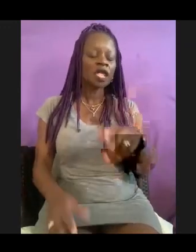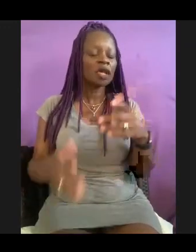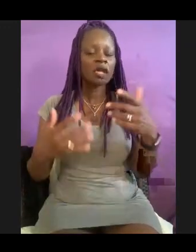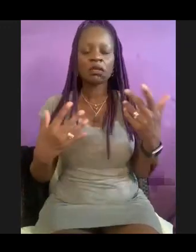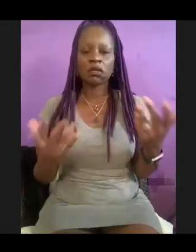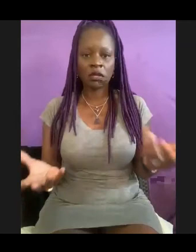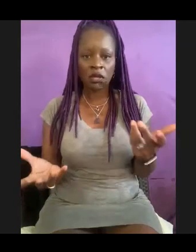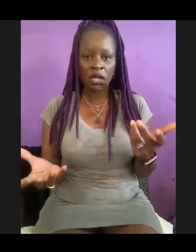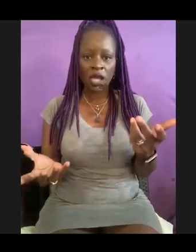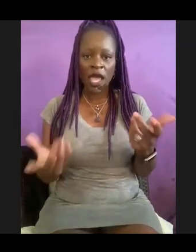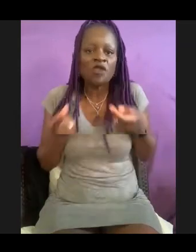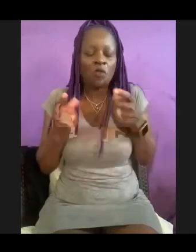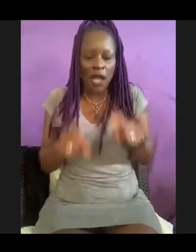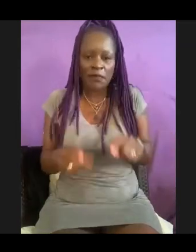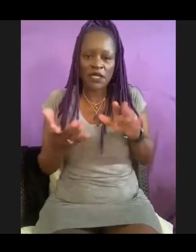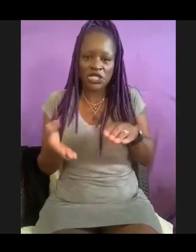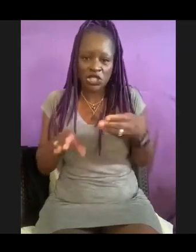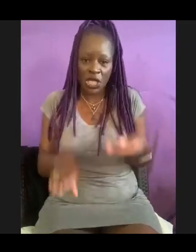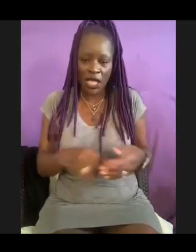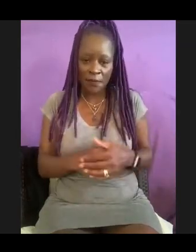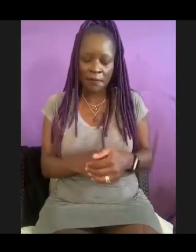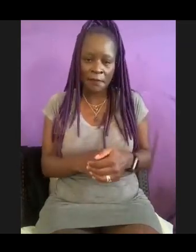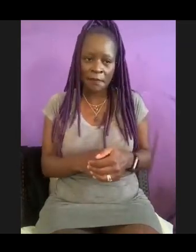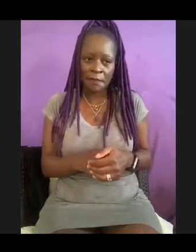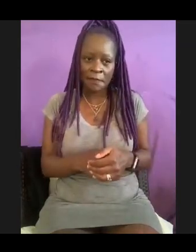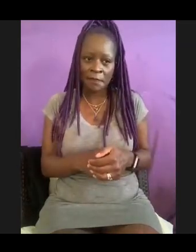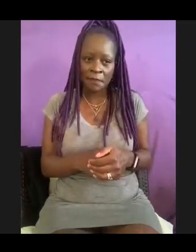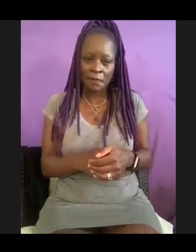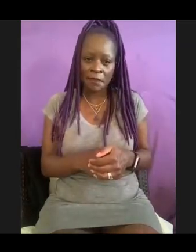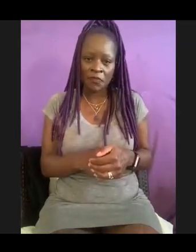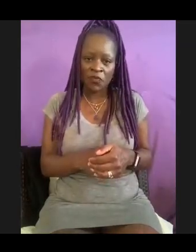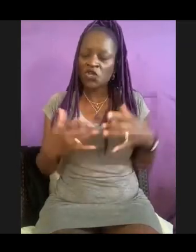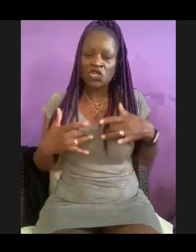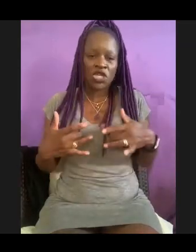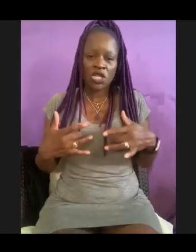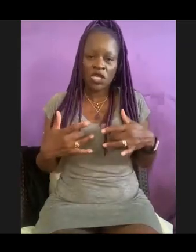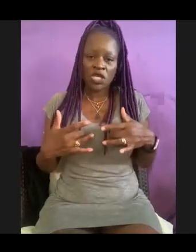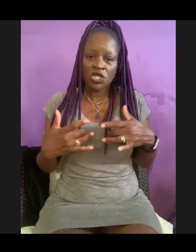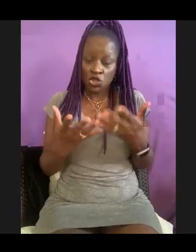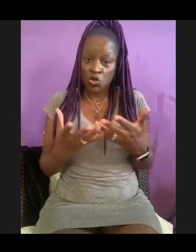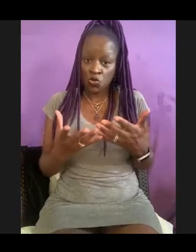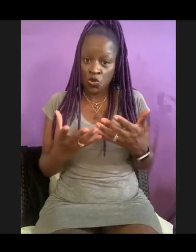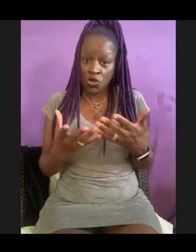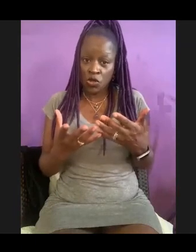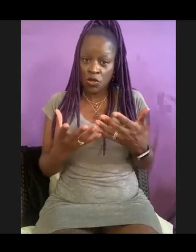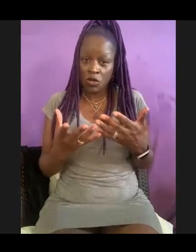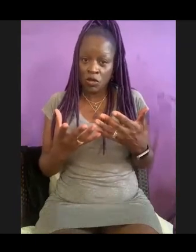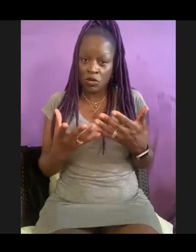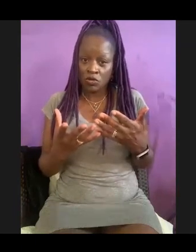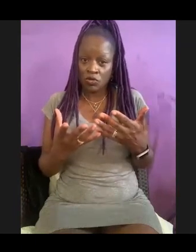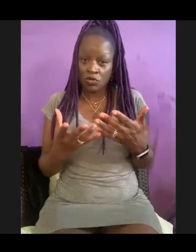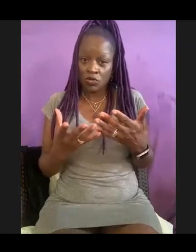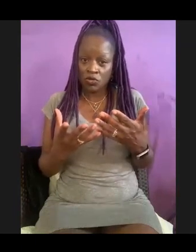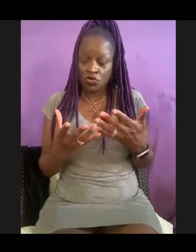in safety if she did not want to move, because providing her choice in her life was most